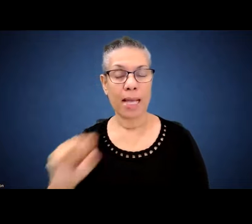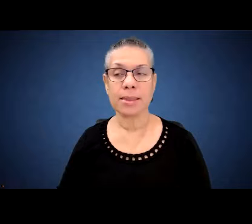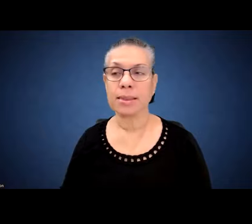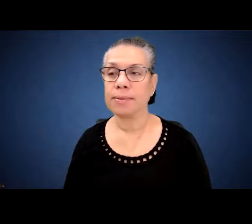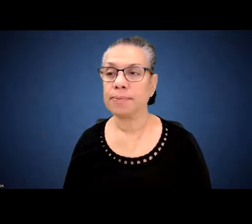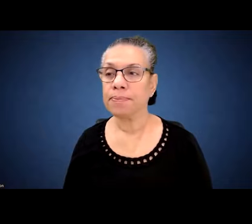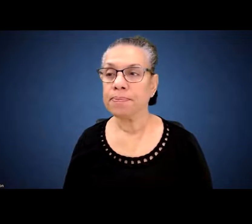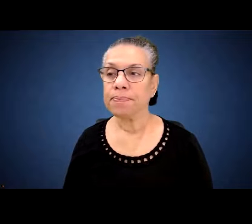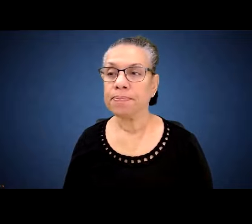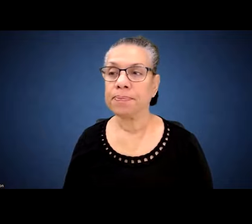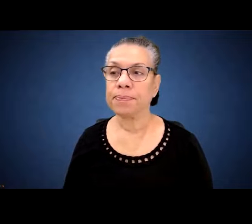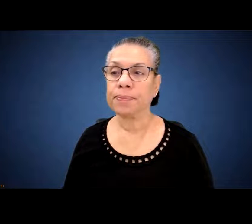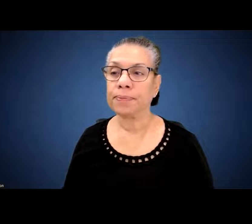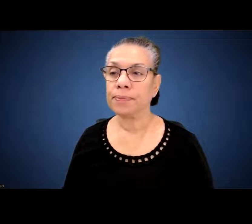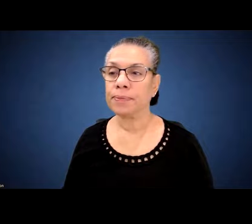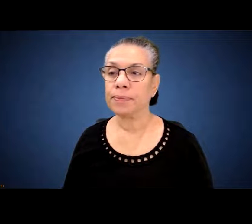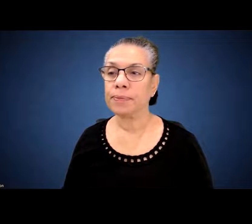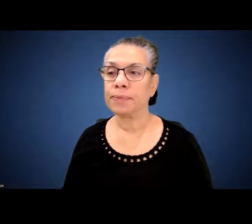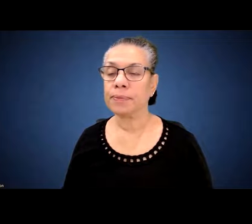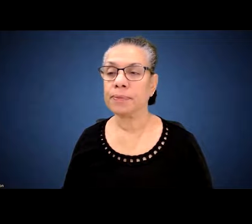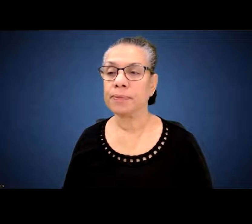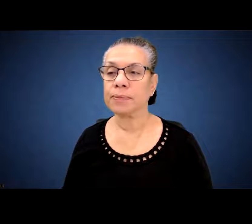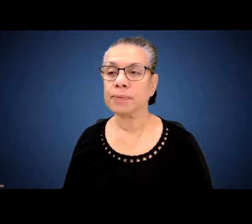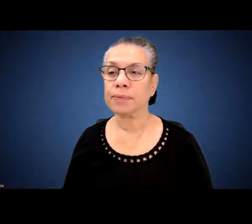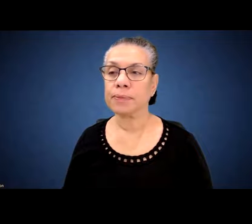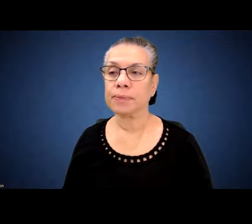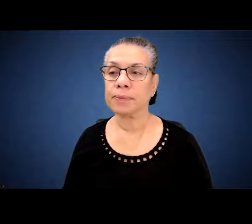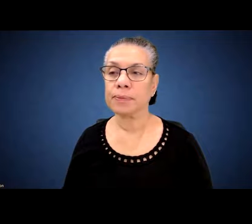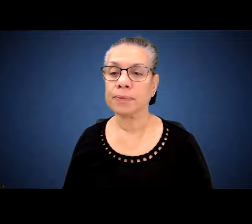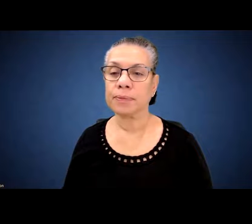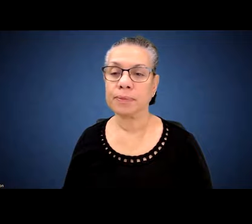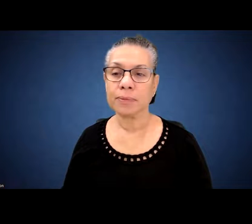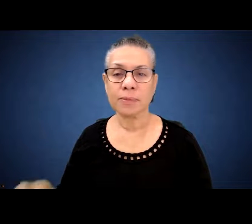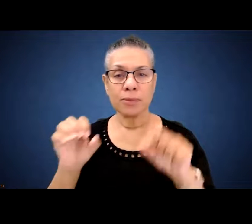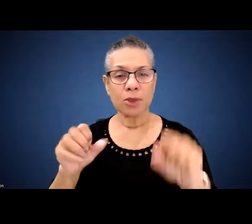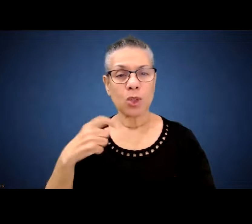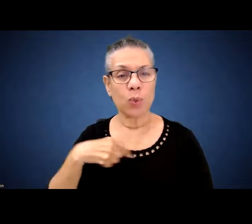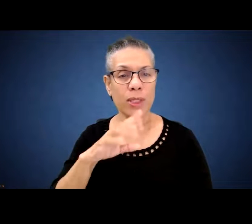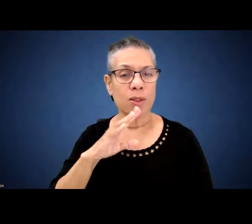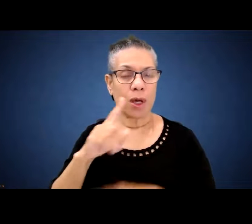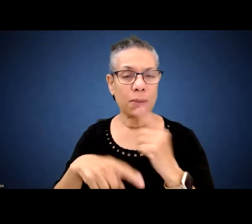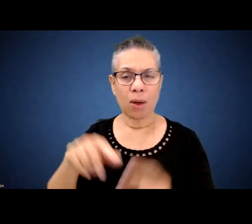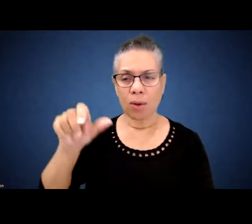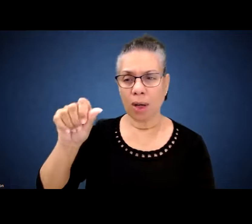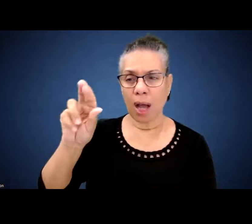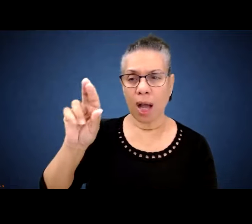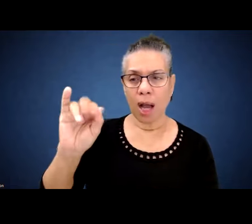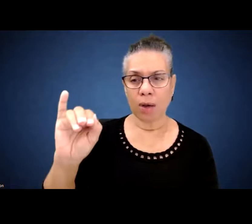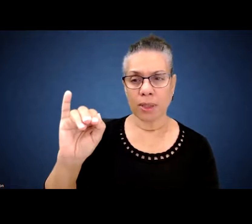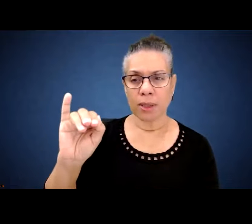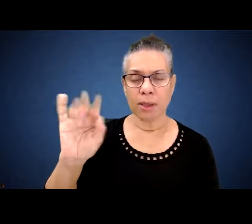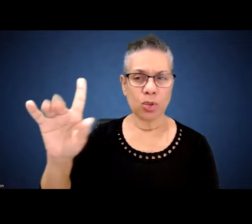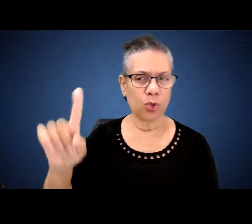So could we speak a little more about, Ari, you raised it